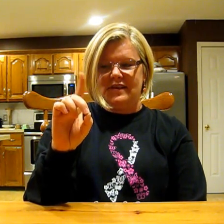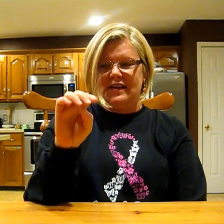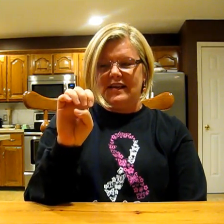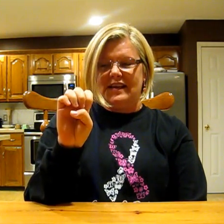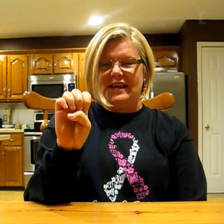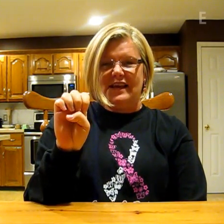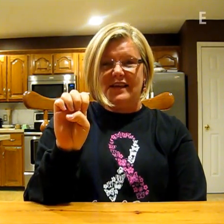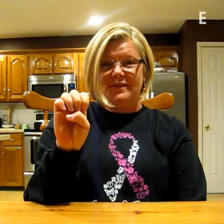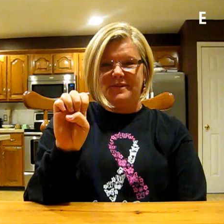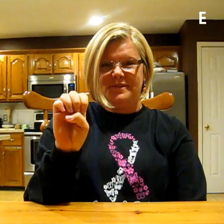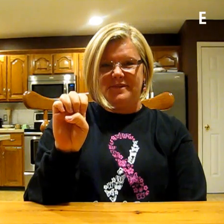E.